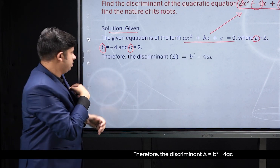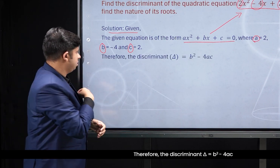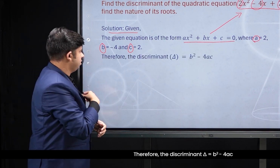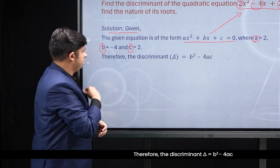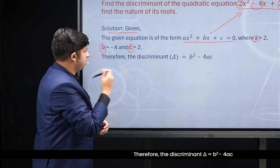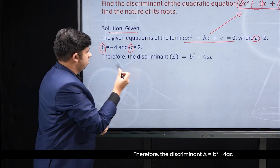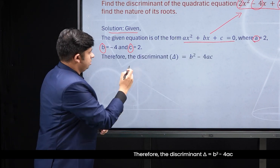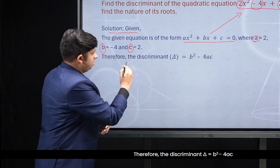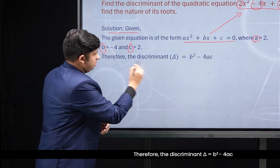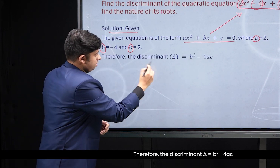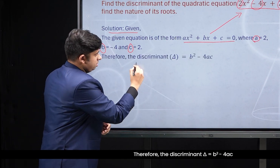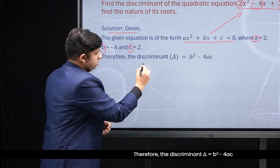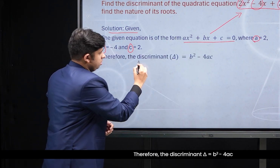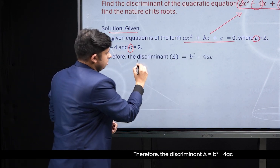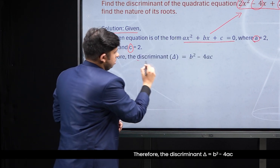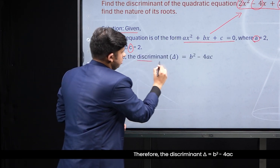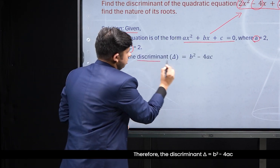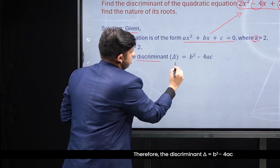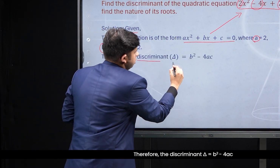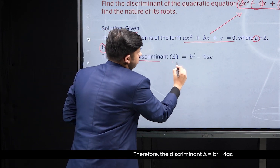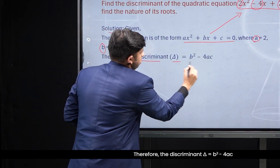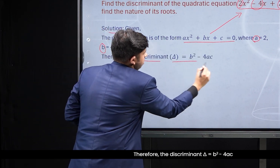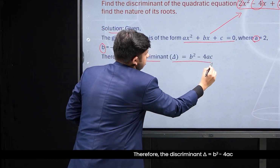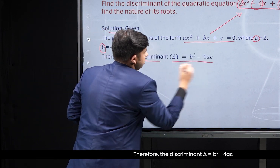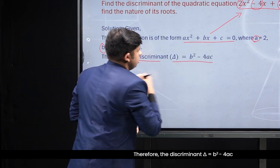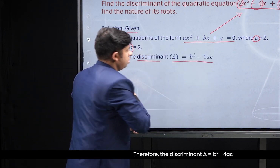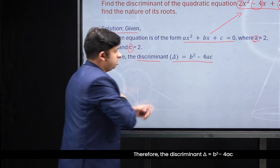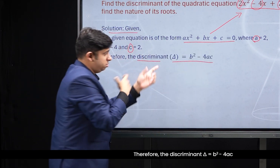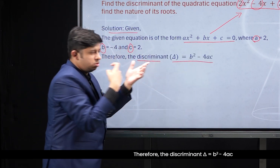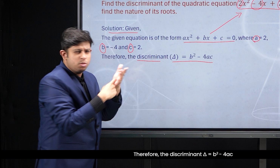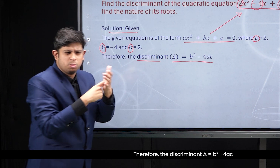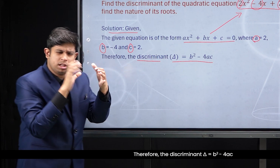Therefore, the discriminant delta is equal to b square minus 4ac.